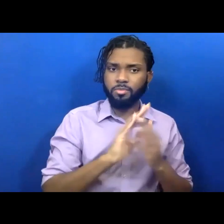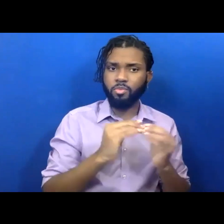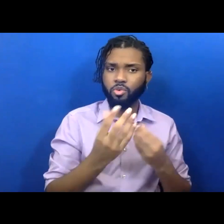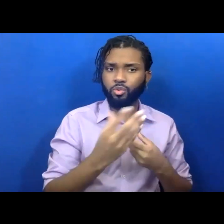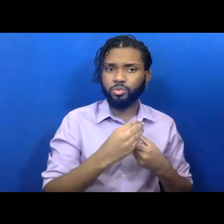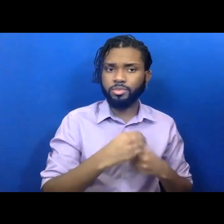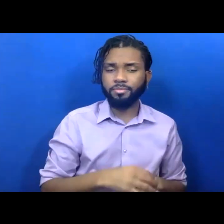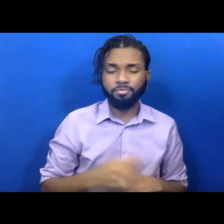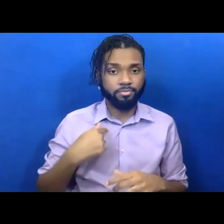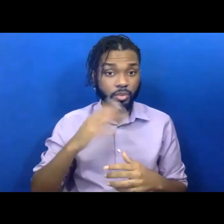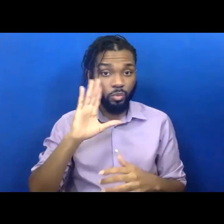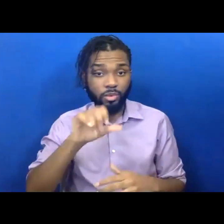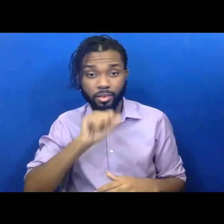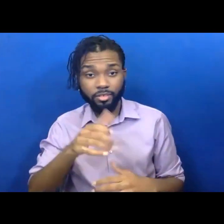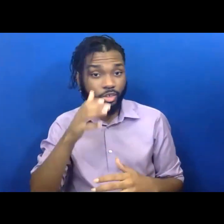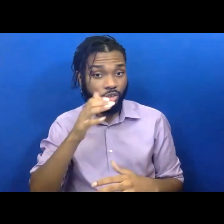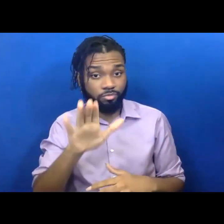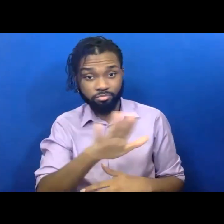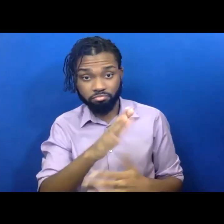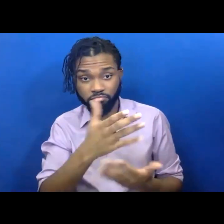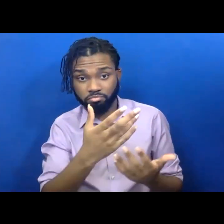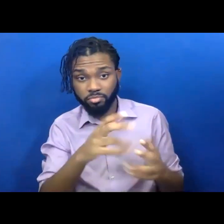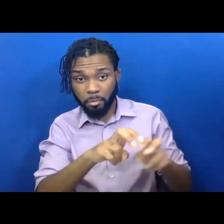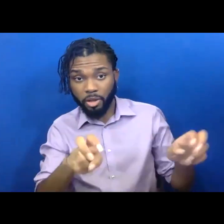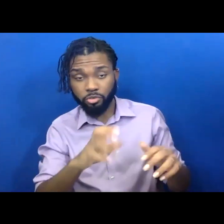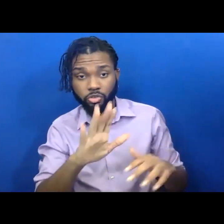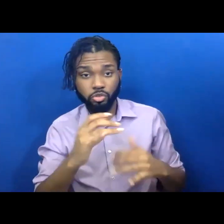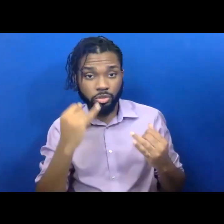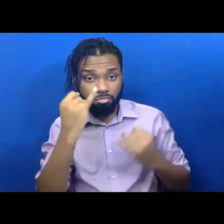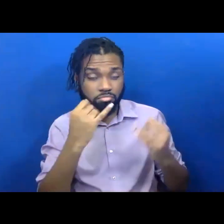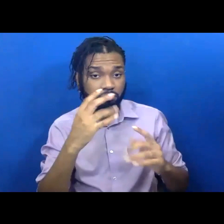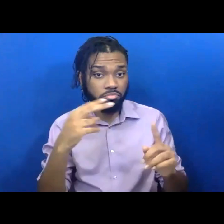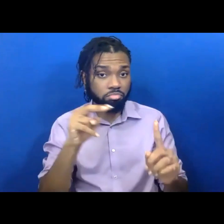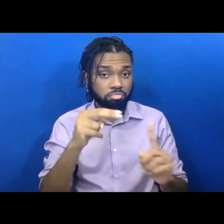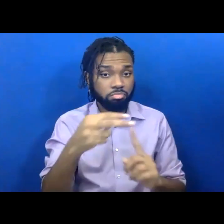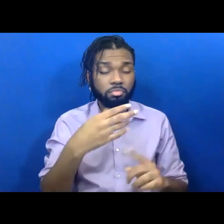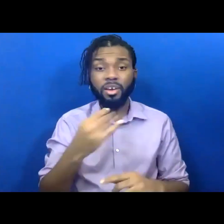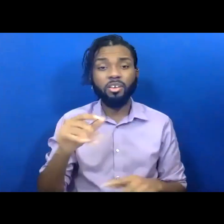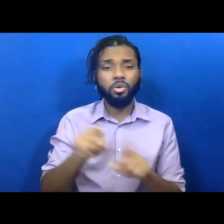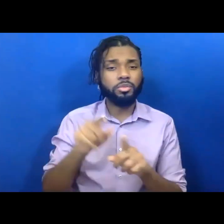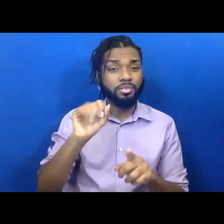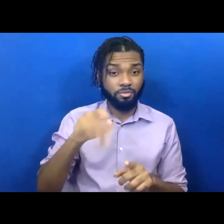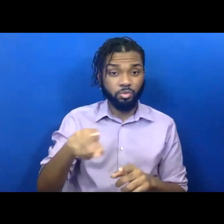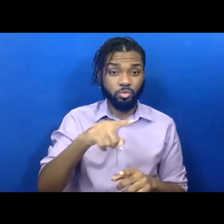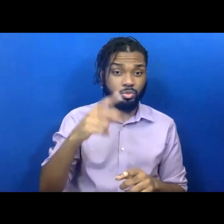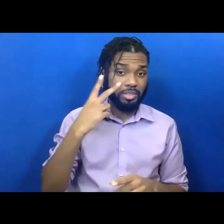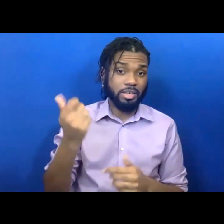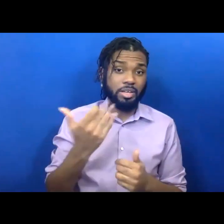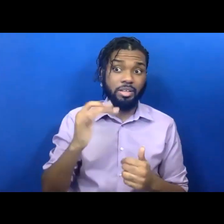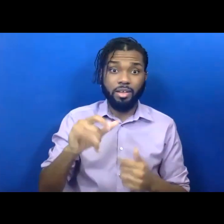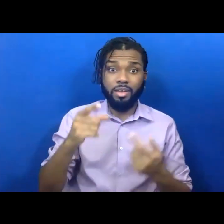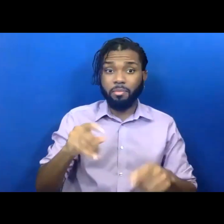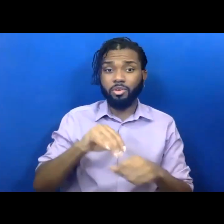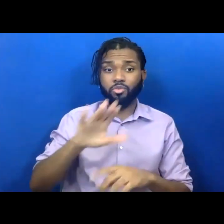I'd love to hear from panelists your take on that. And if you're seeing things happen in your departments or programs, let us know.